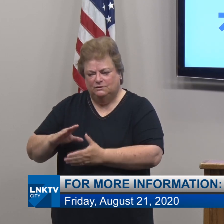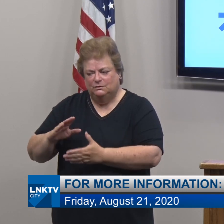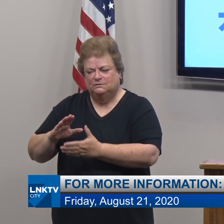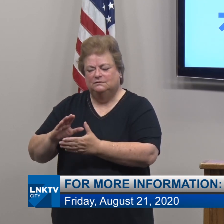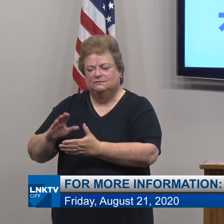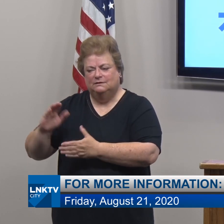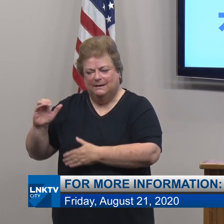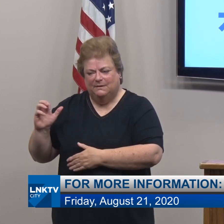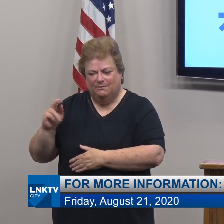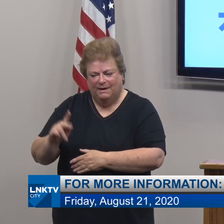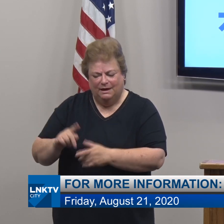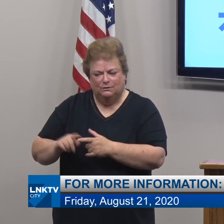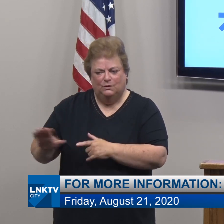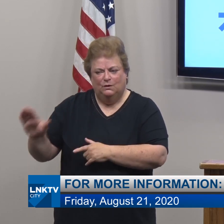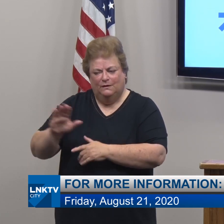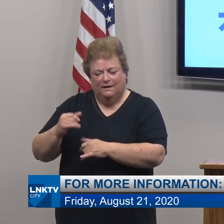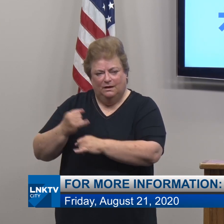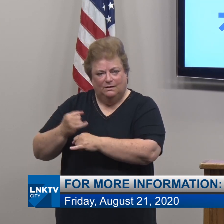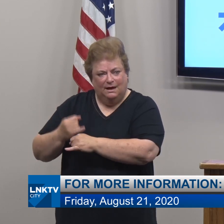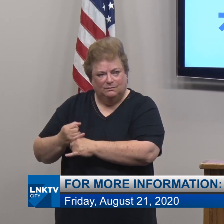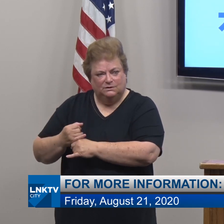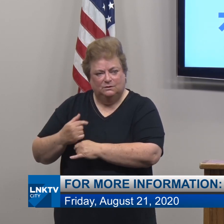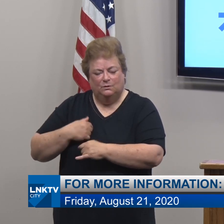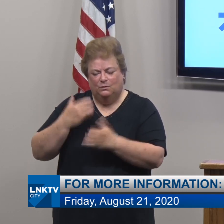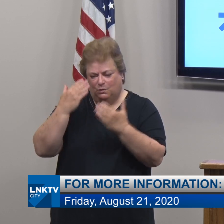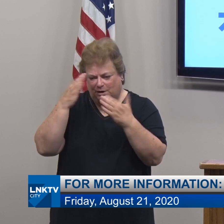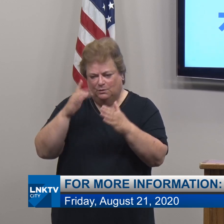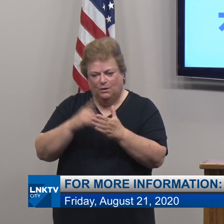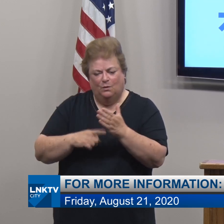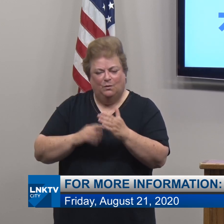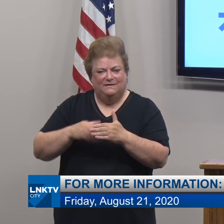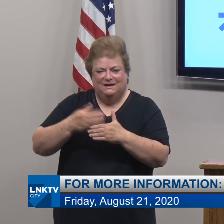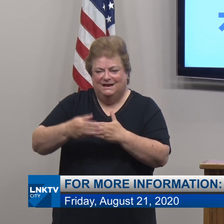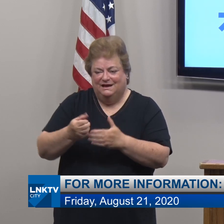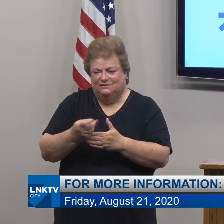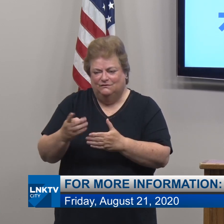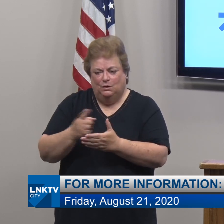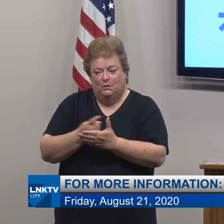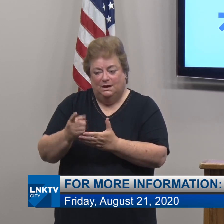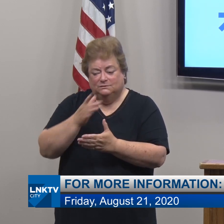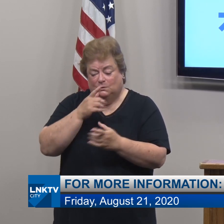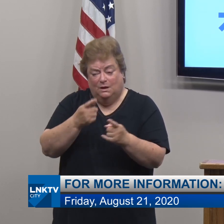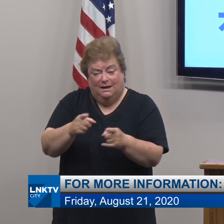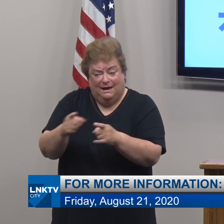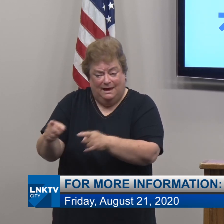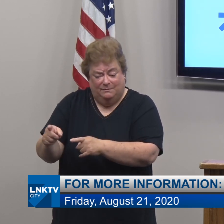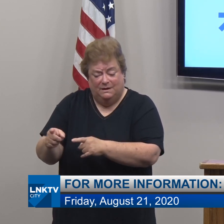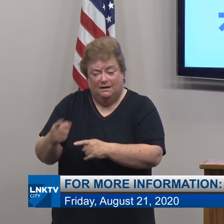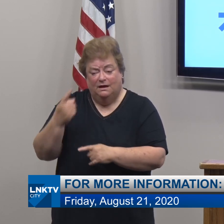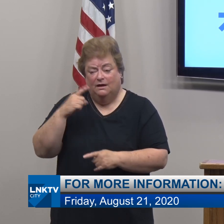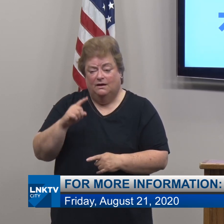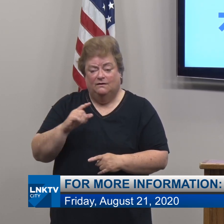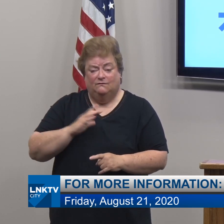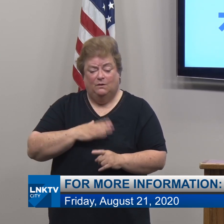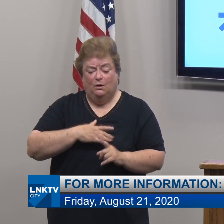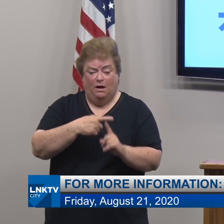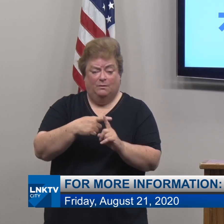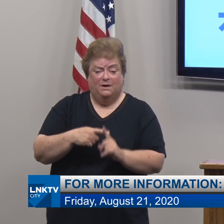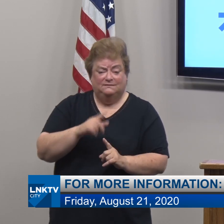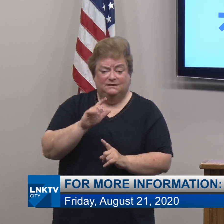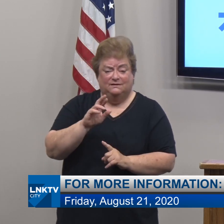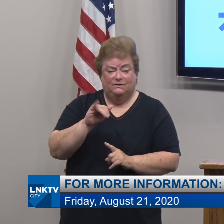students coming back to their campuses. We don't know what the next few weeks could hold for our community in terms of our case counts and our positivity